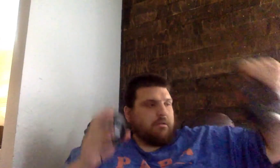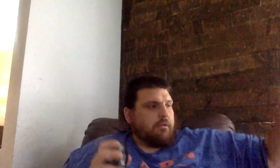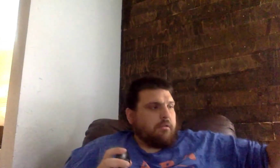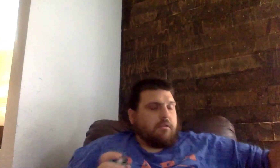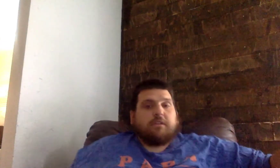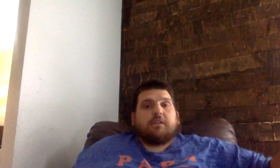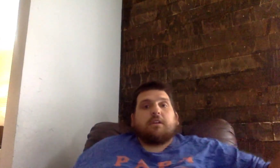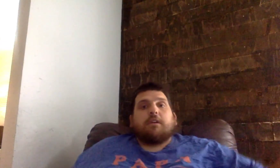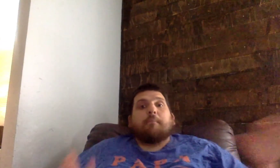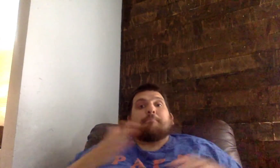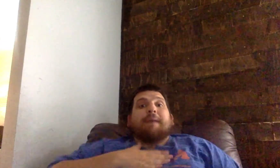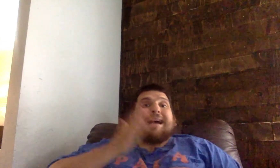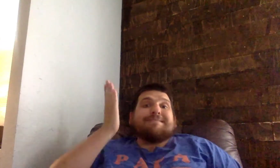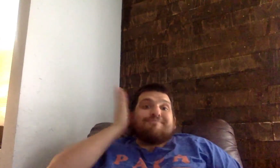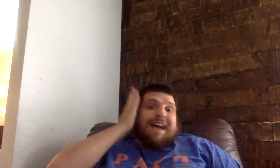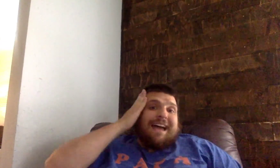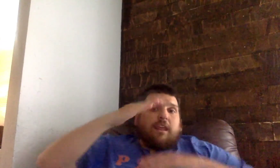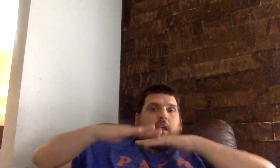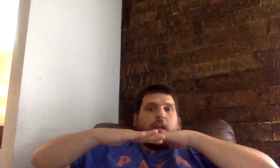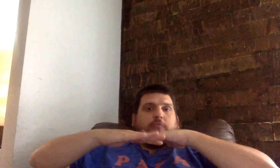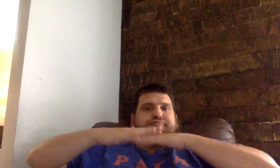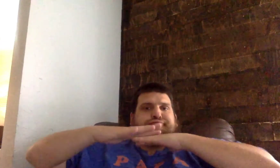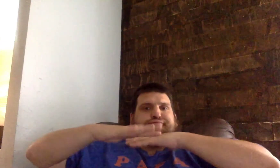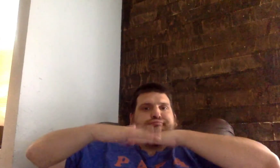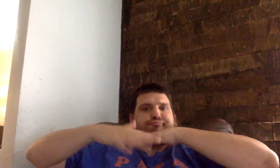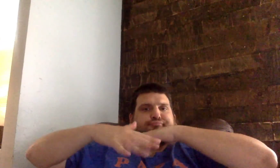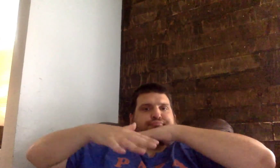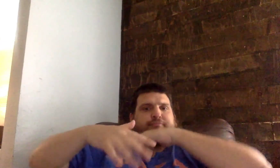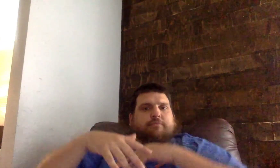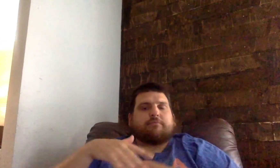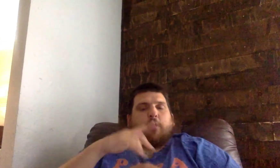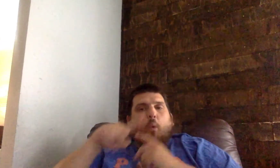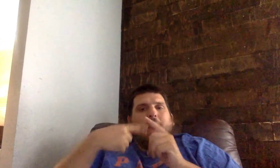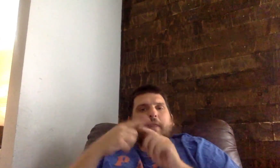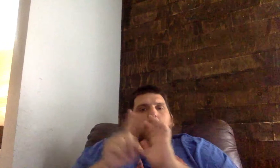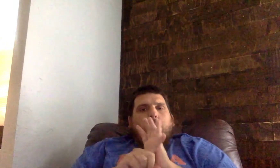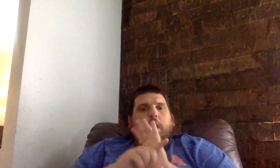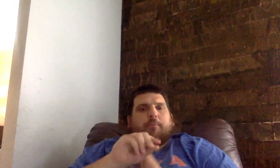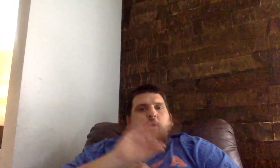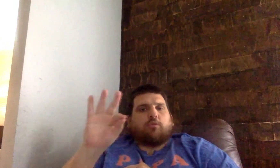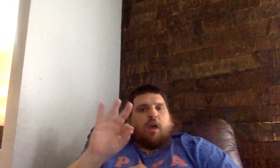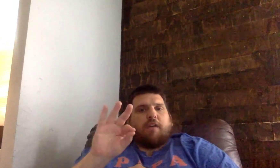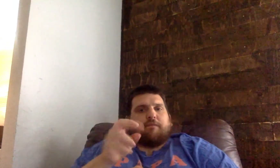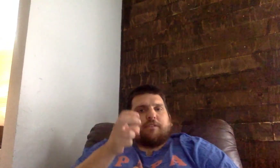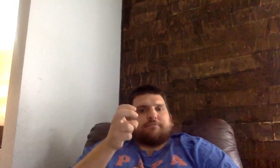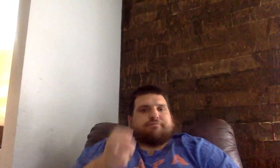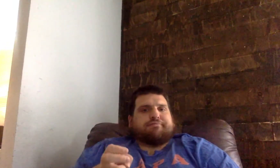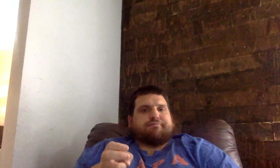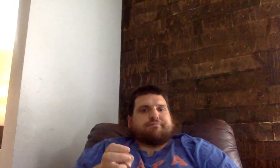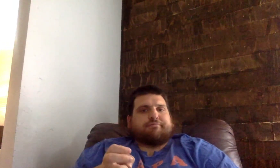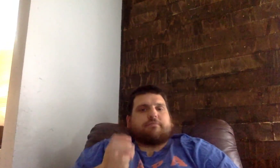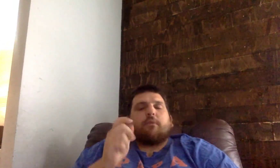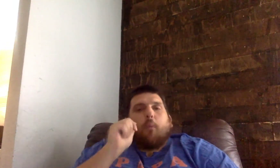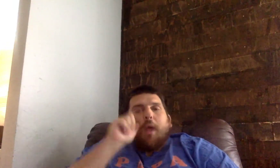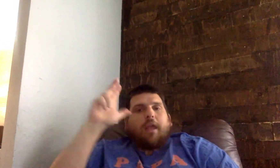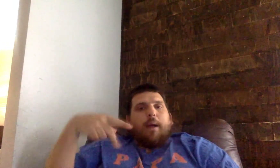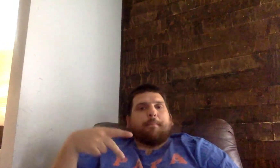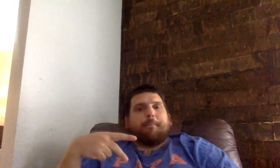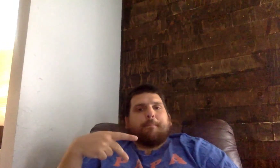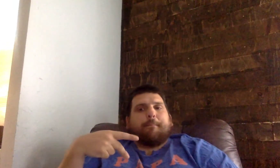So this plugs into it and goes under my bed and causes it to vibrate when the alarm goes off.